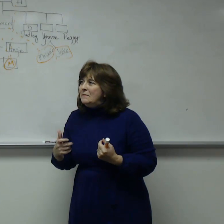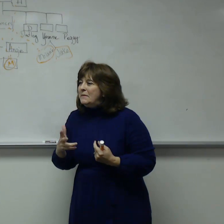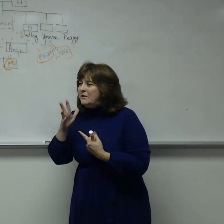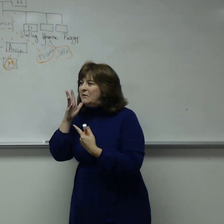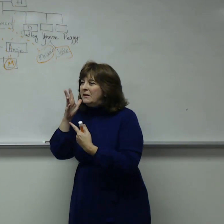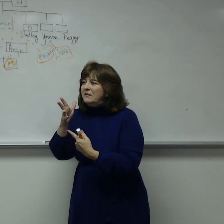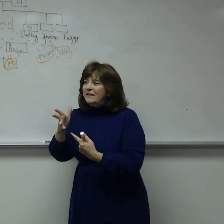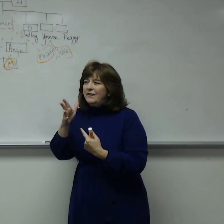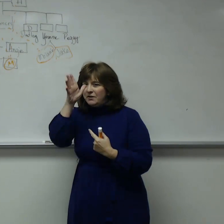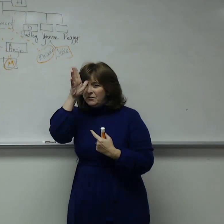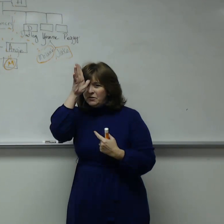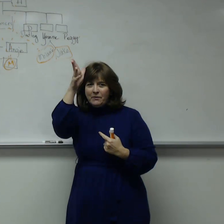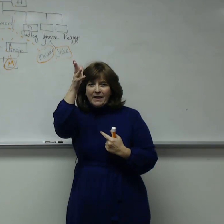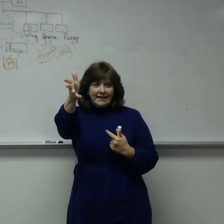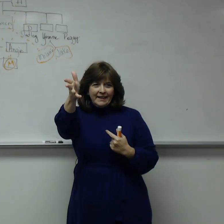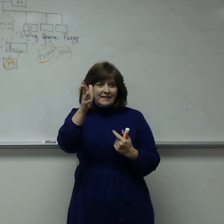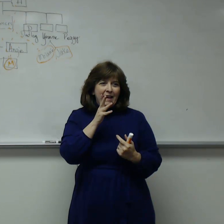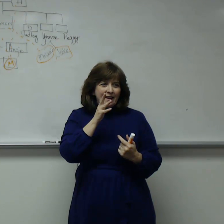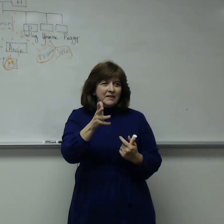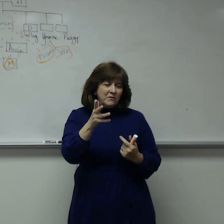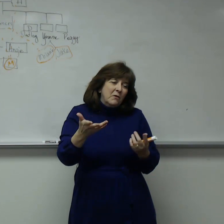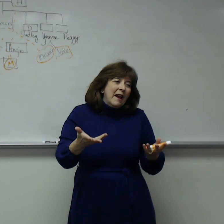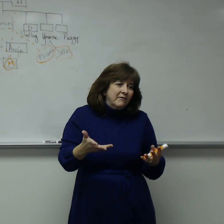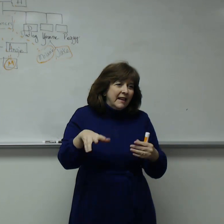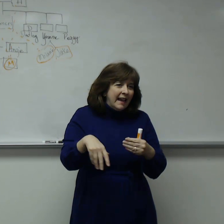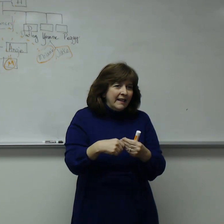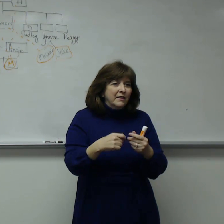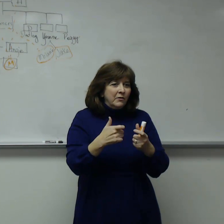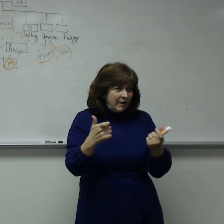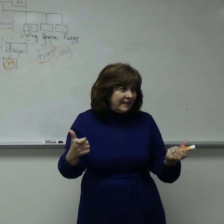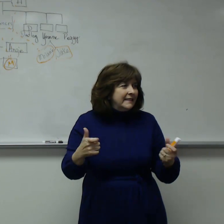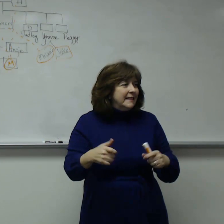But you can show that in the sign, so you don't have to add the great.